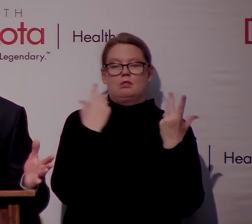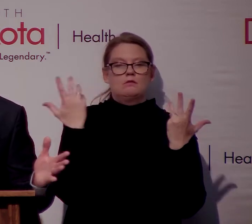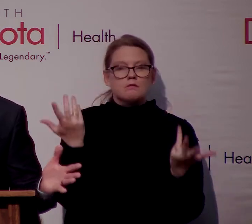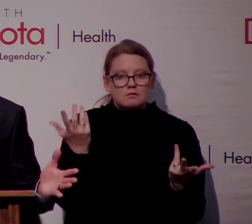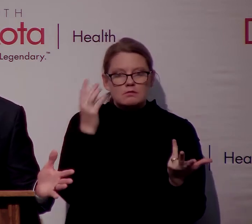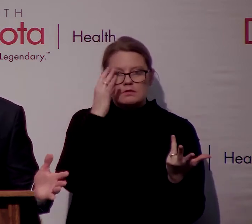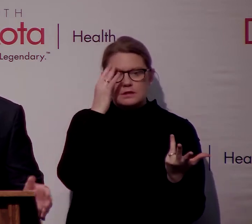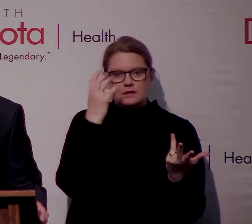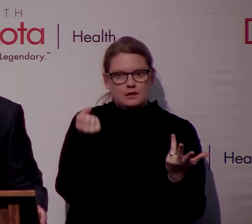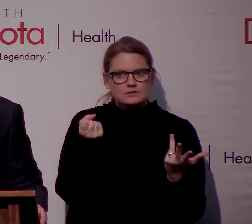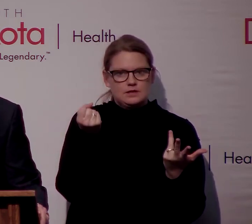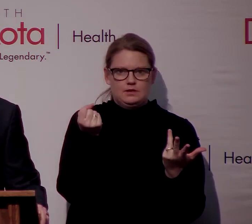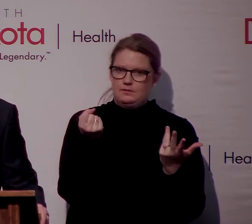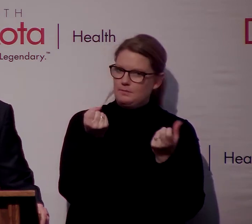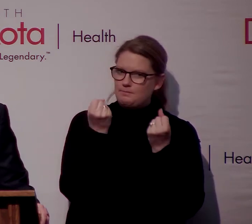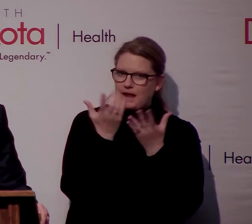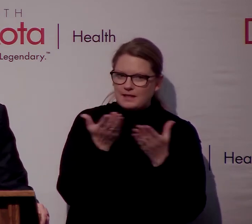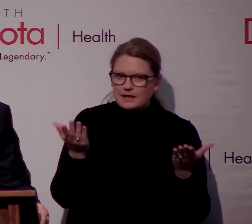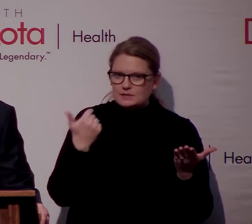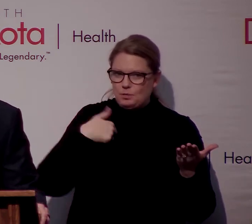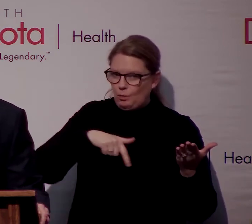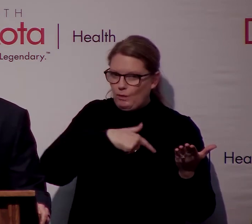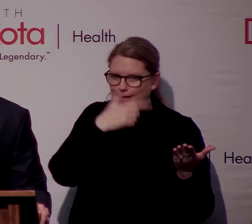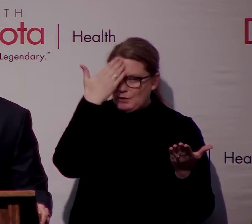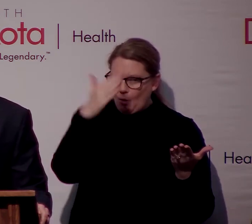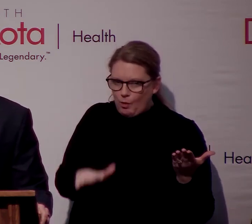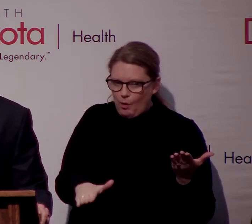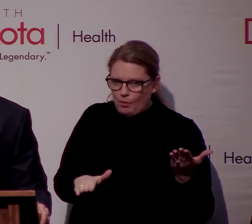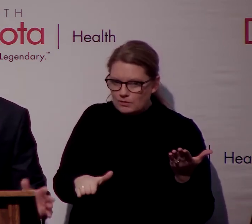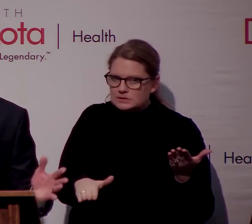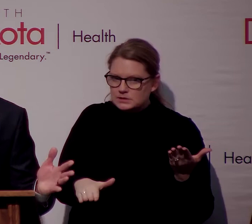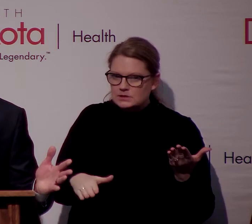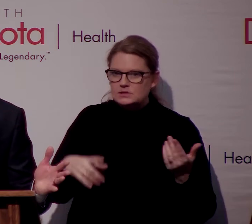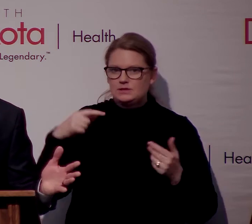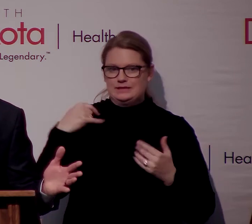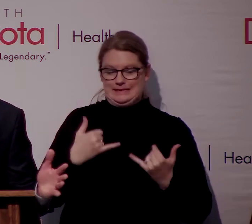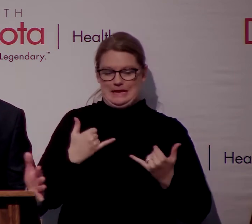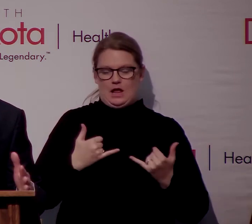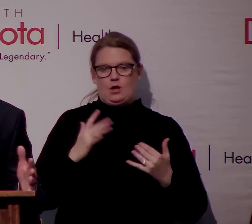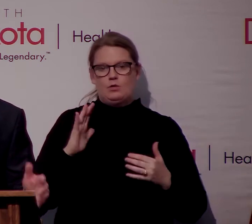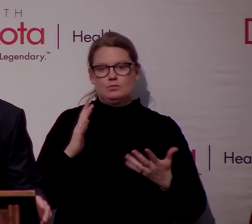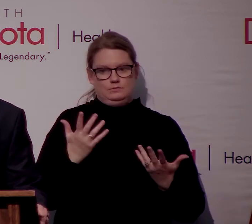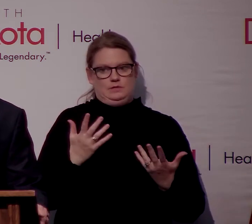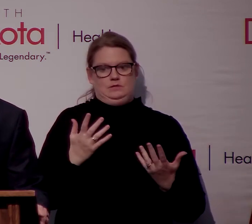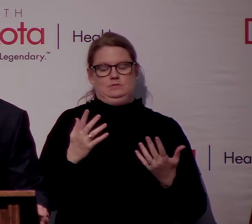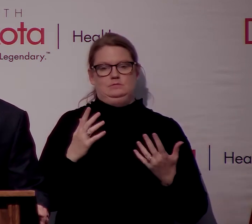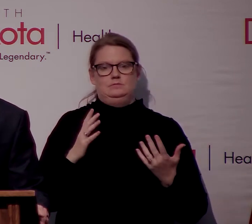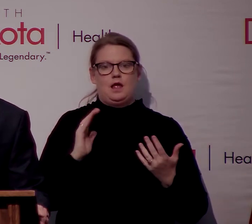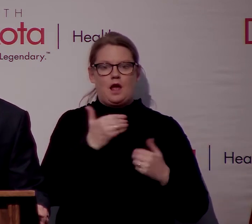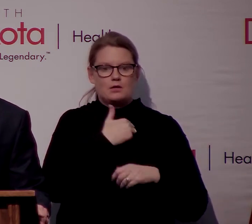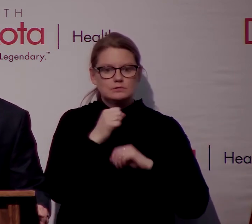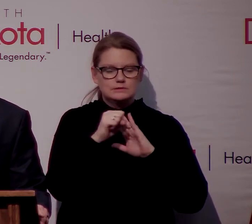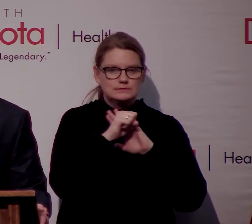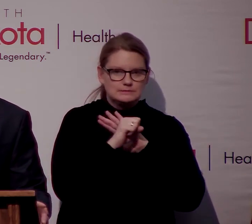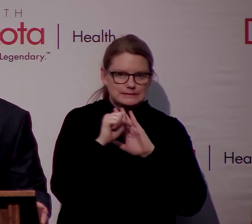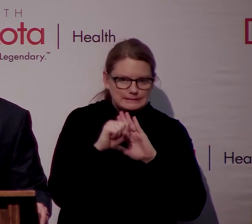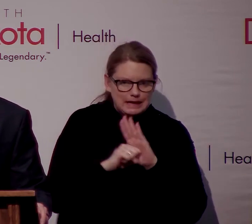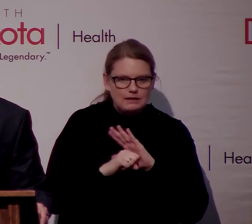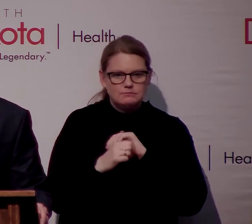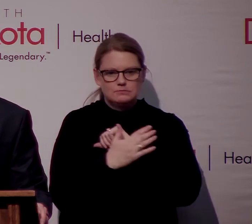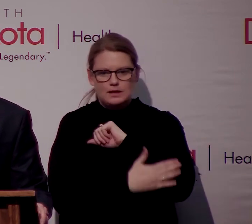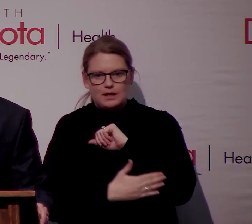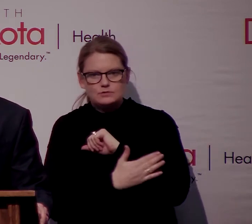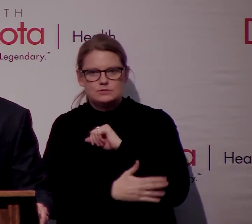a lot of unknowns around this virus, and so we're in a position that our country has never been in, our state's never been in, so it's natural